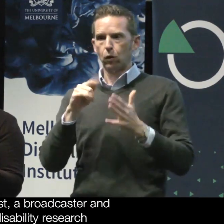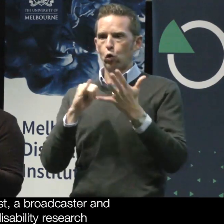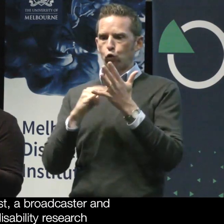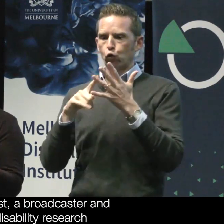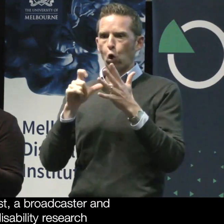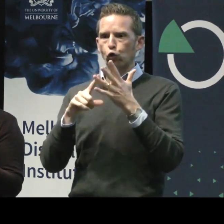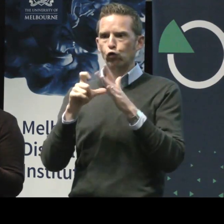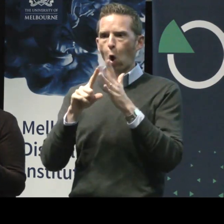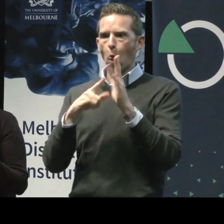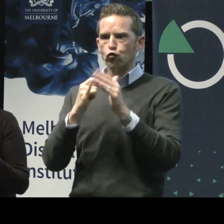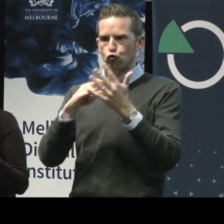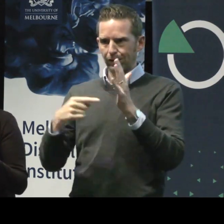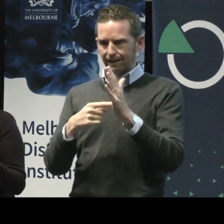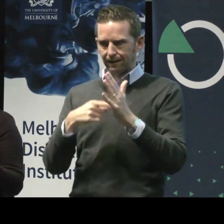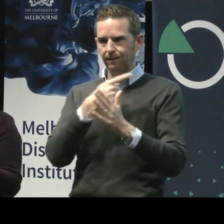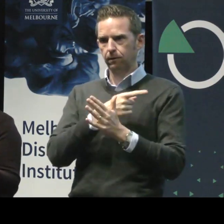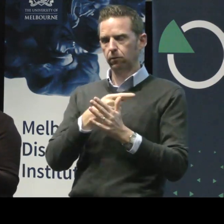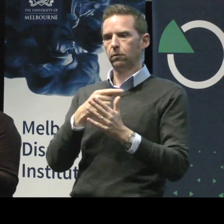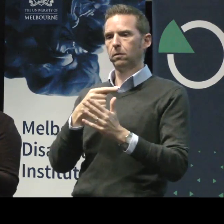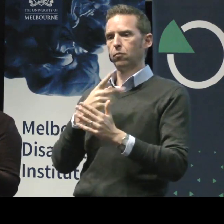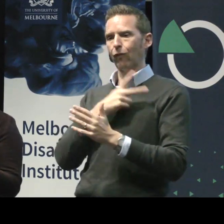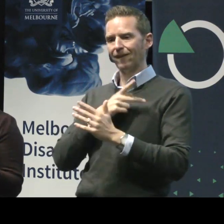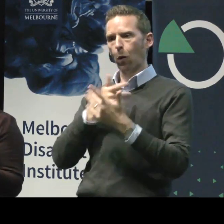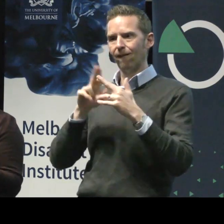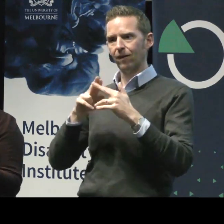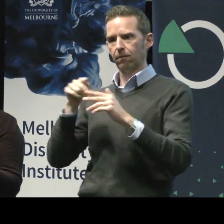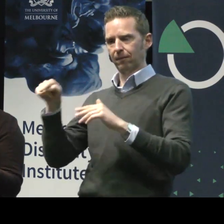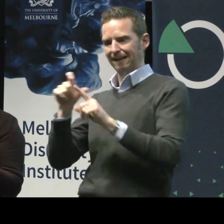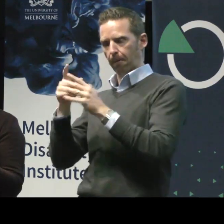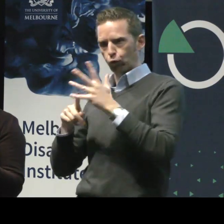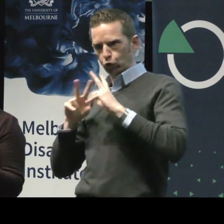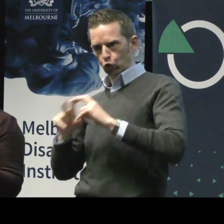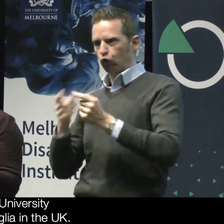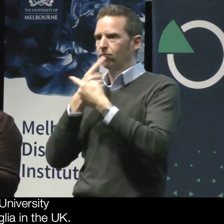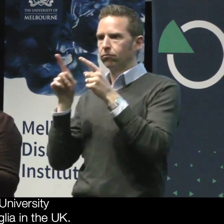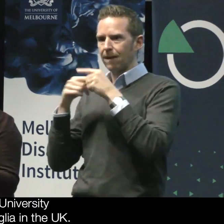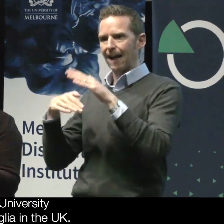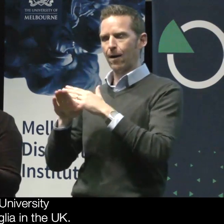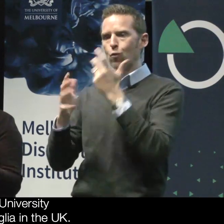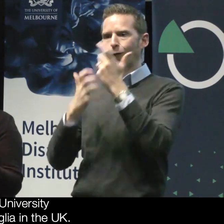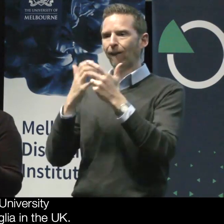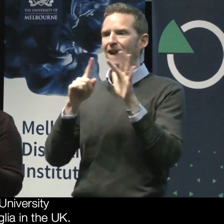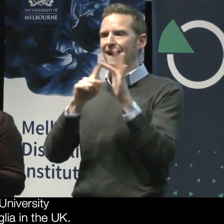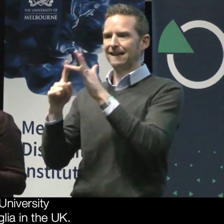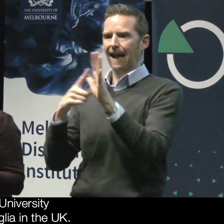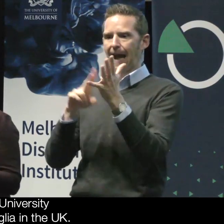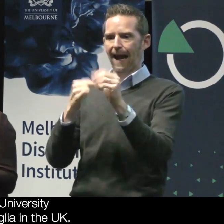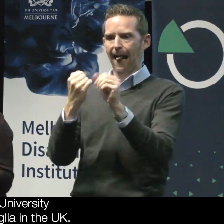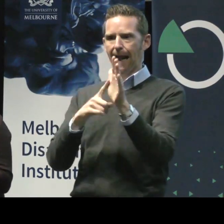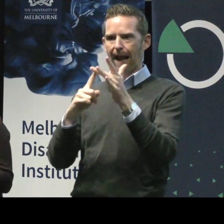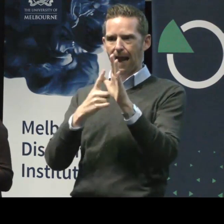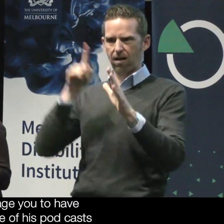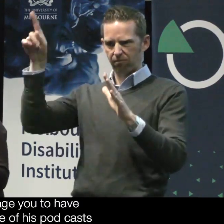and he's a broadcaster and professor of disability research at the University of East Anglia in the UK. I